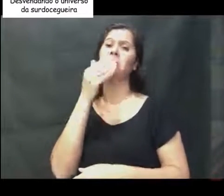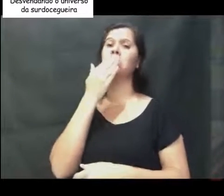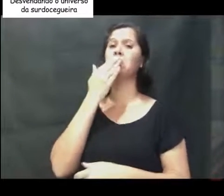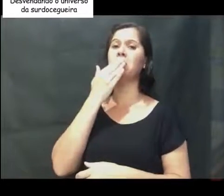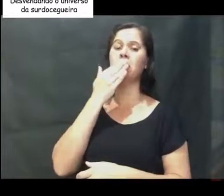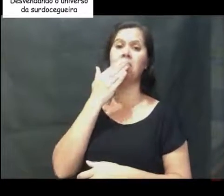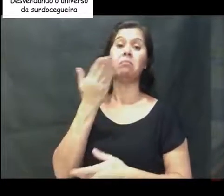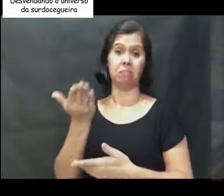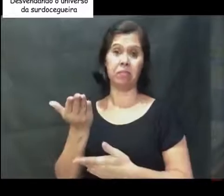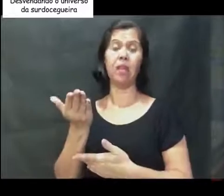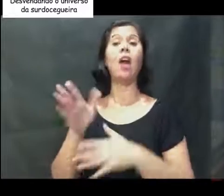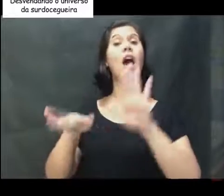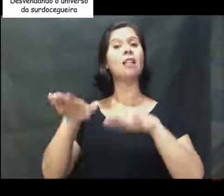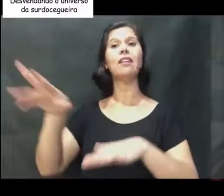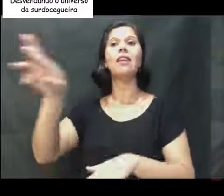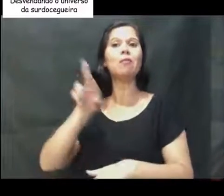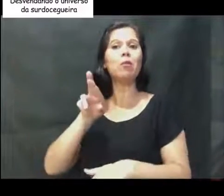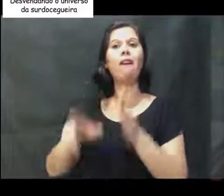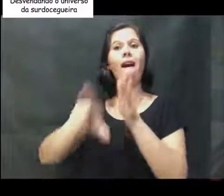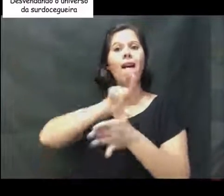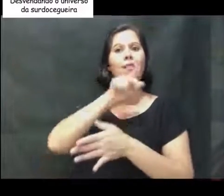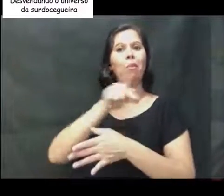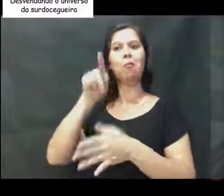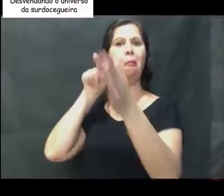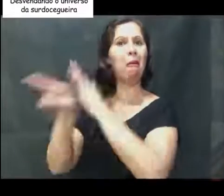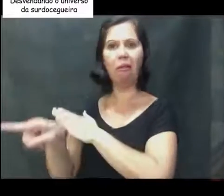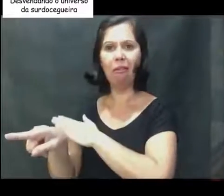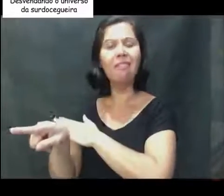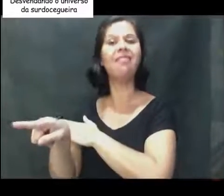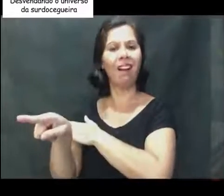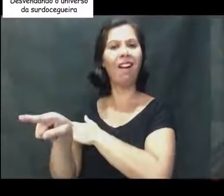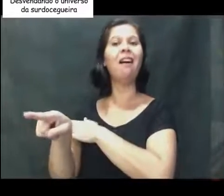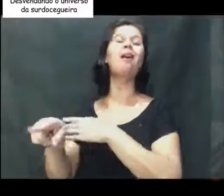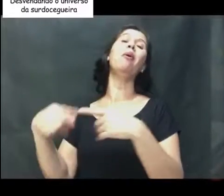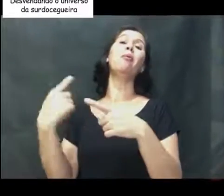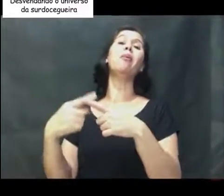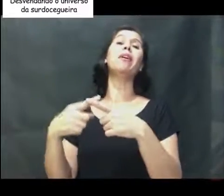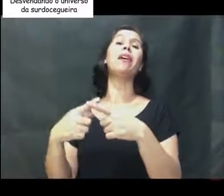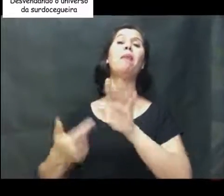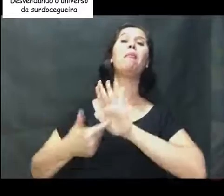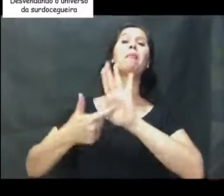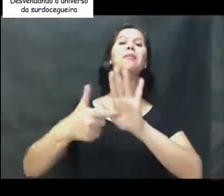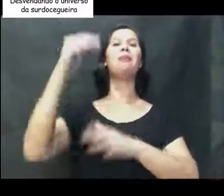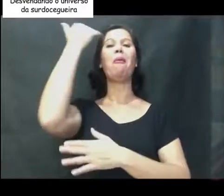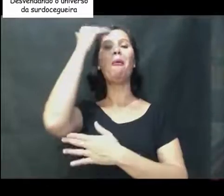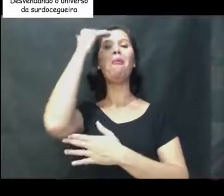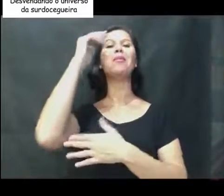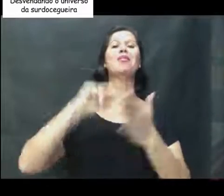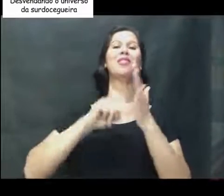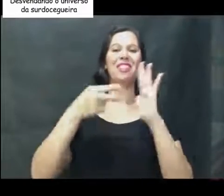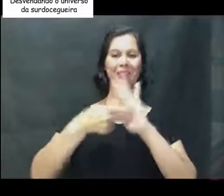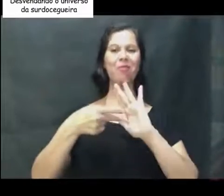And often they answered, even without anyone asking, showing that they had understood the meaning of these